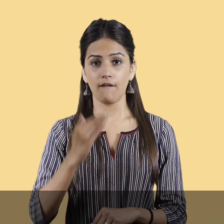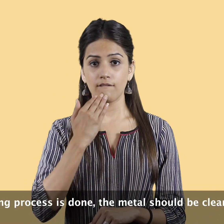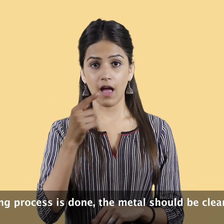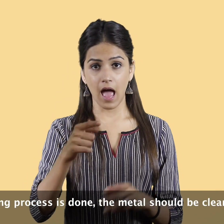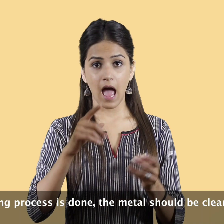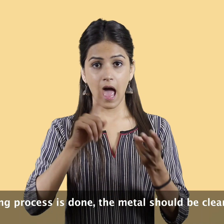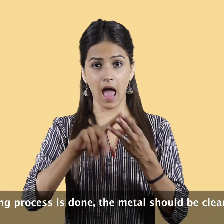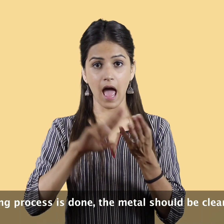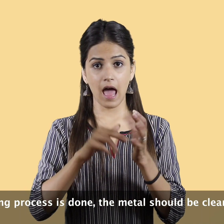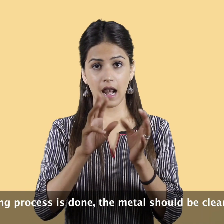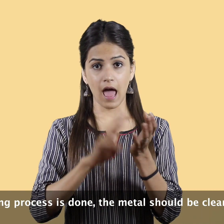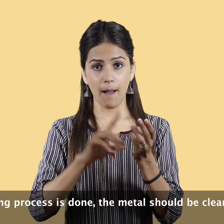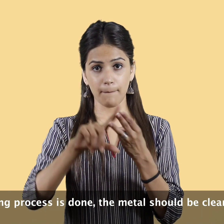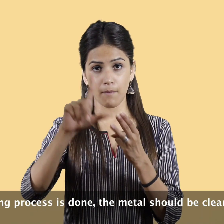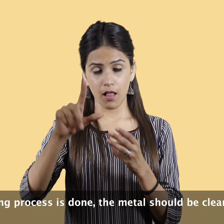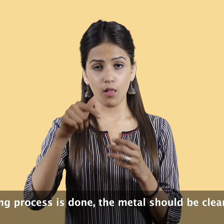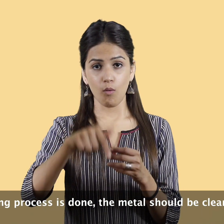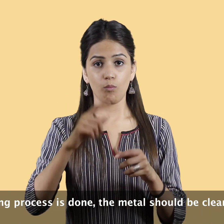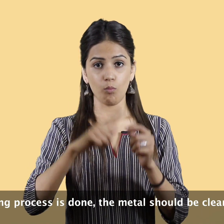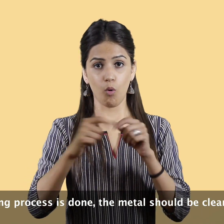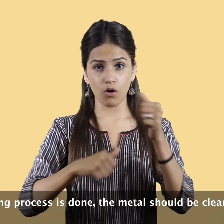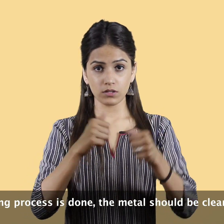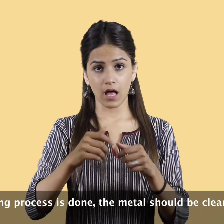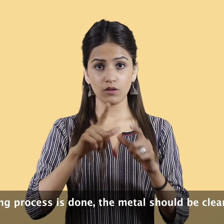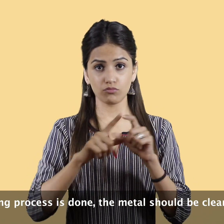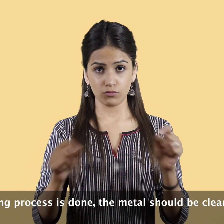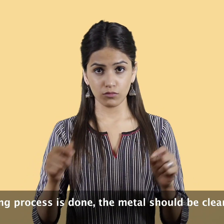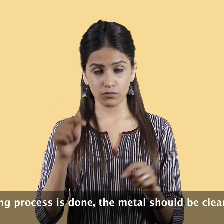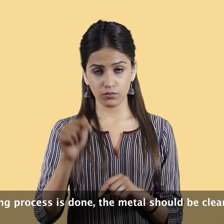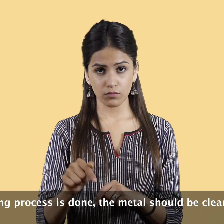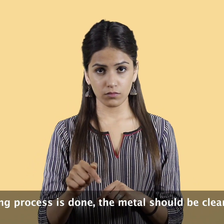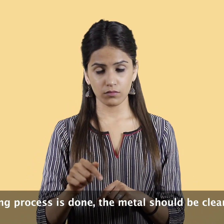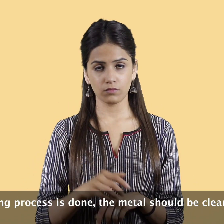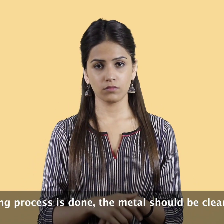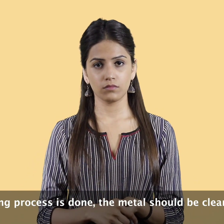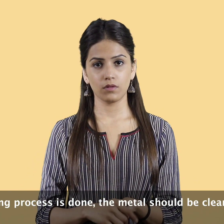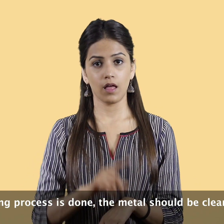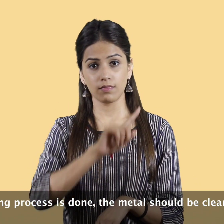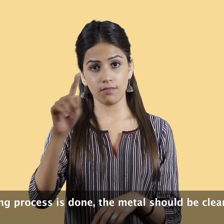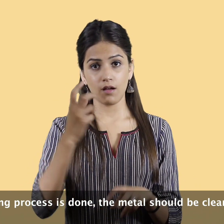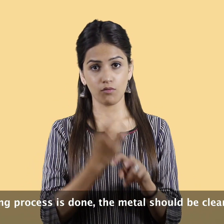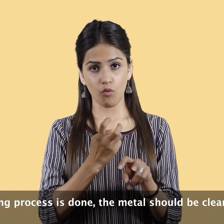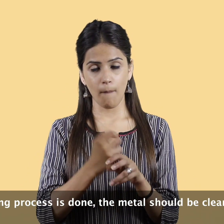Number 1. When enamelling process is done, the metal should be cleaned properly.